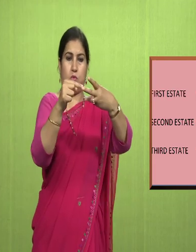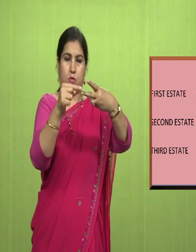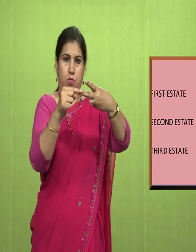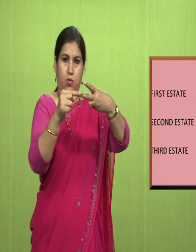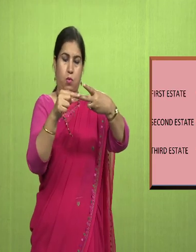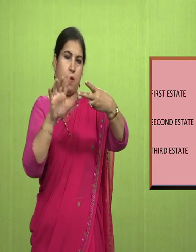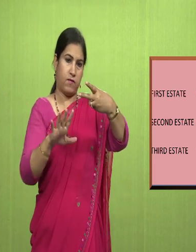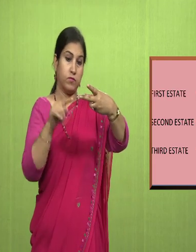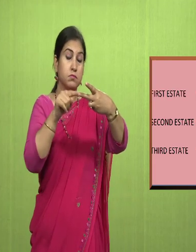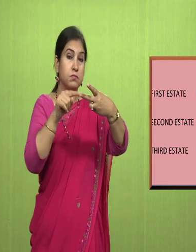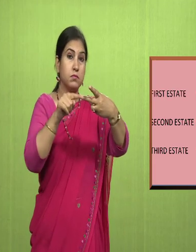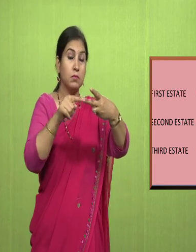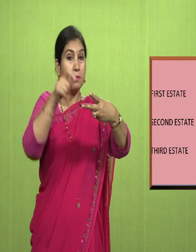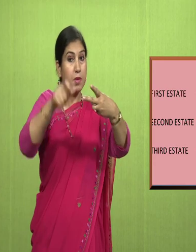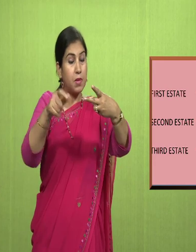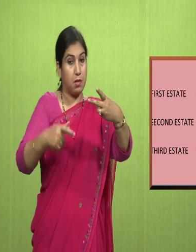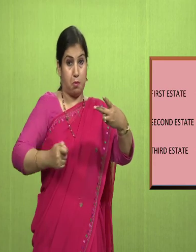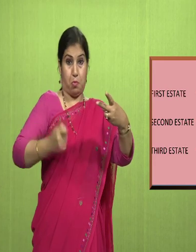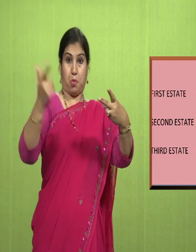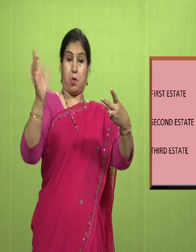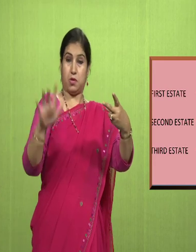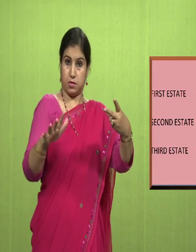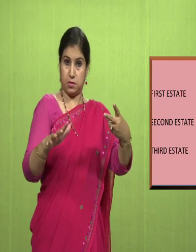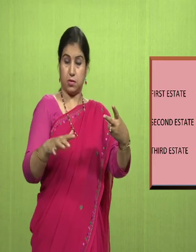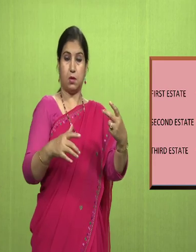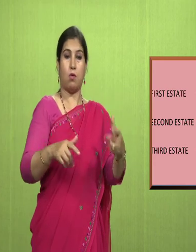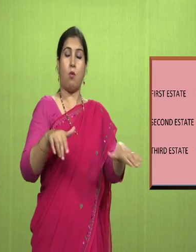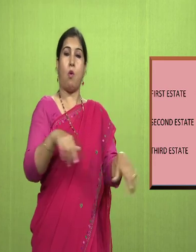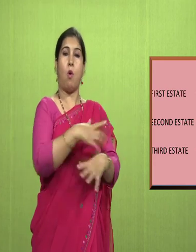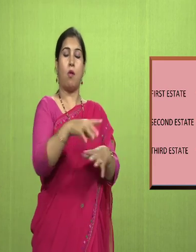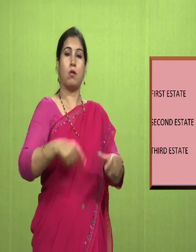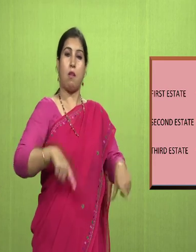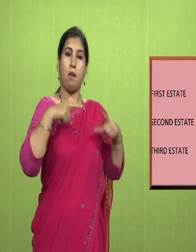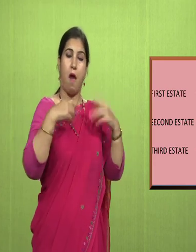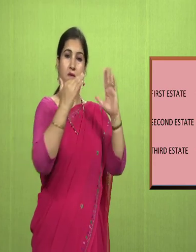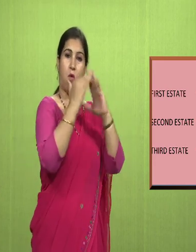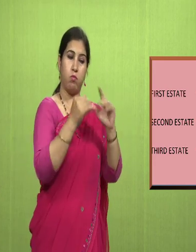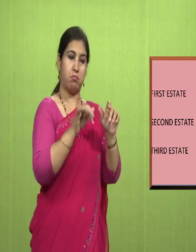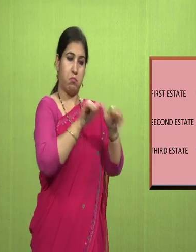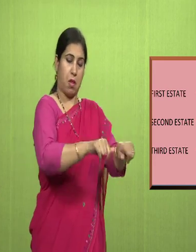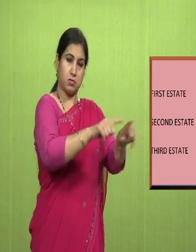This second class people were very rich and lived a comfortable life.